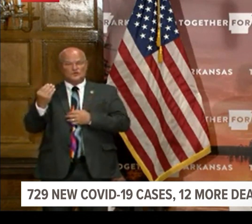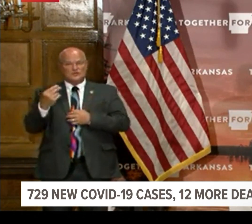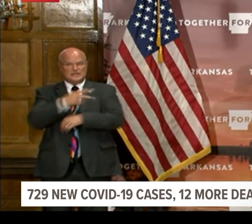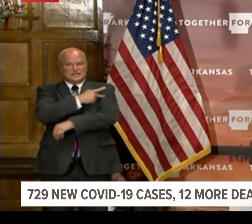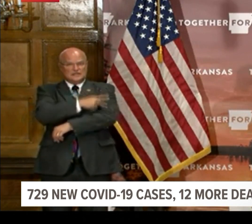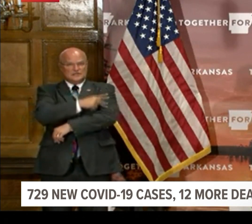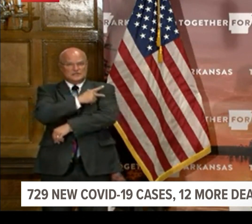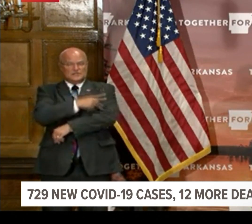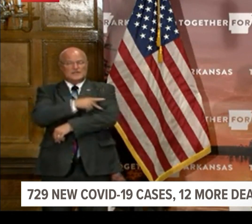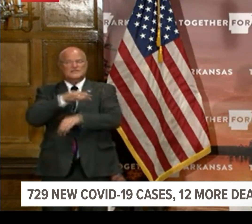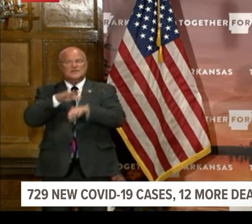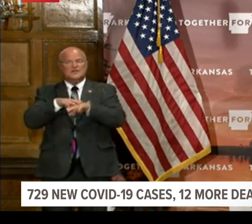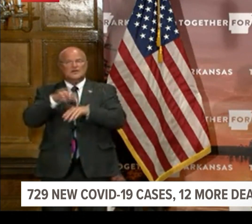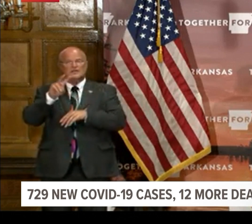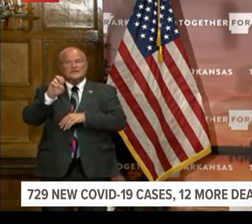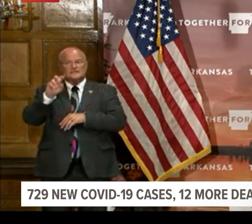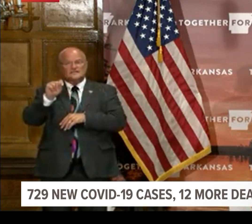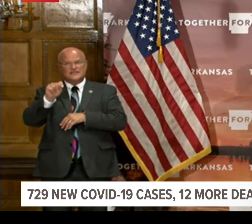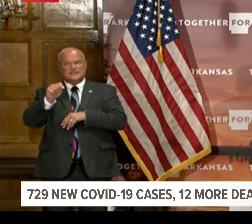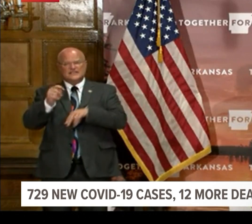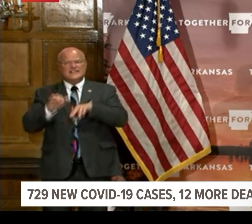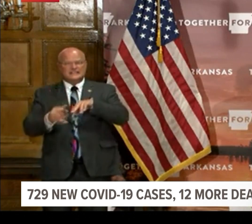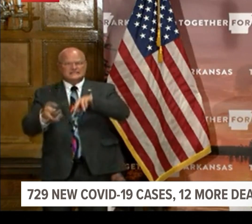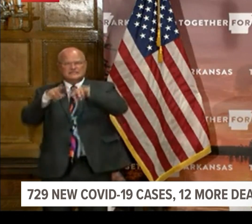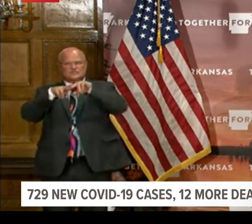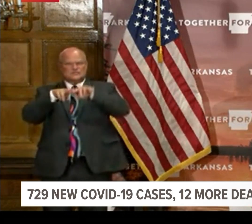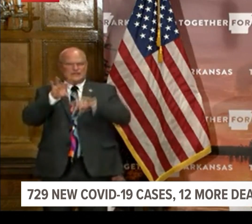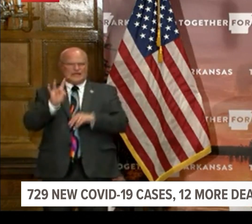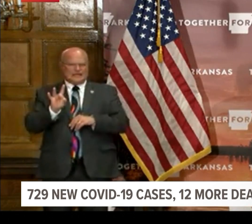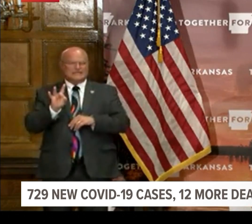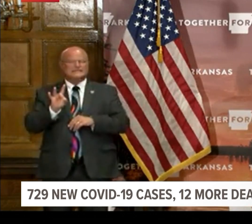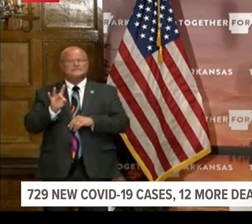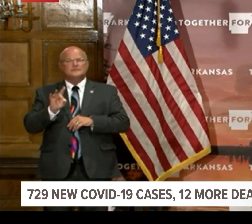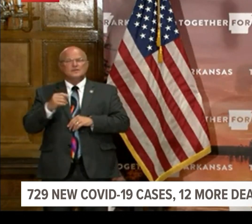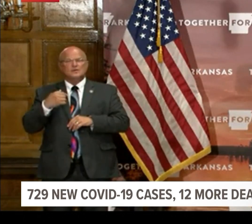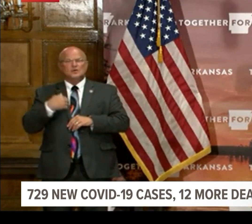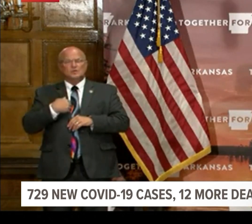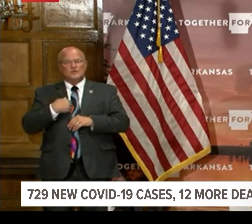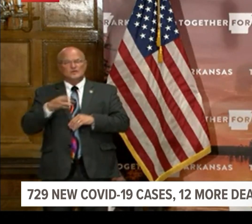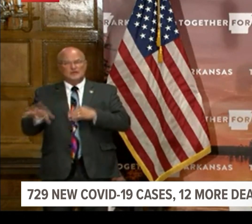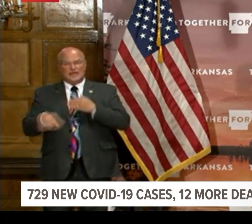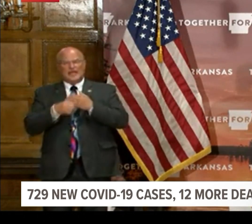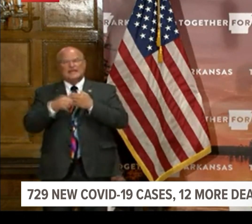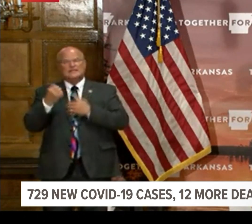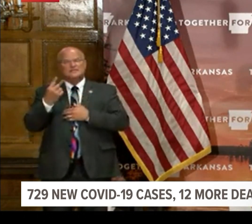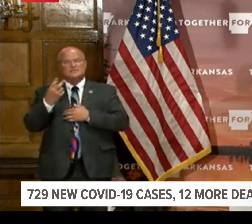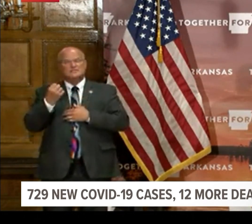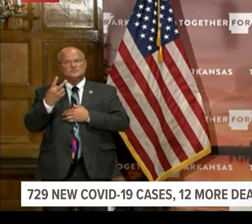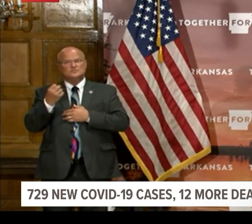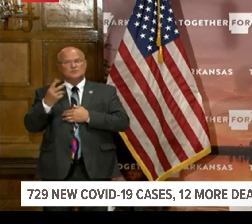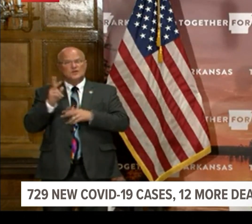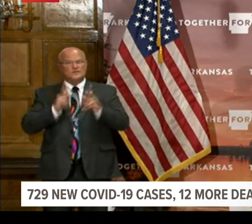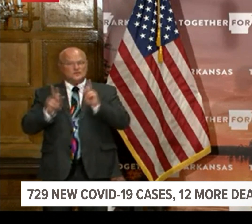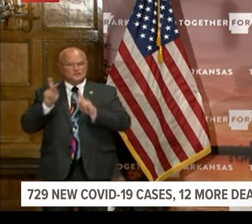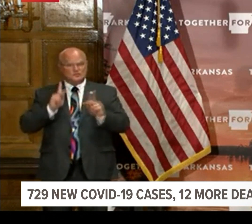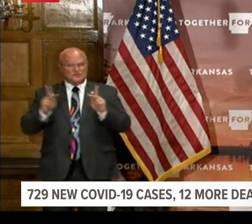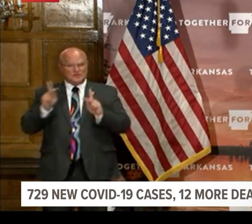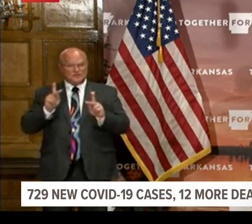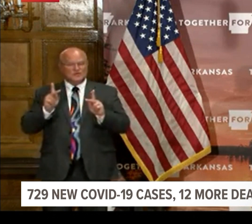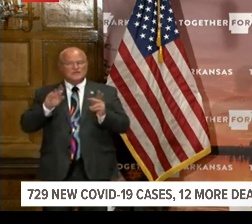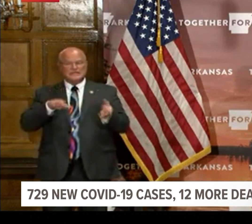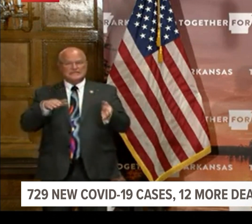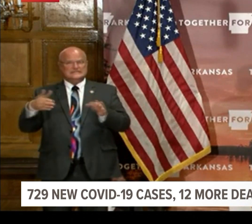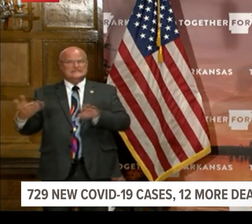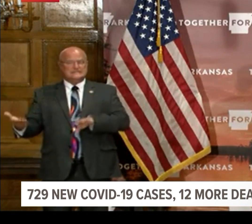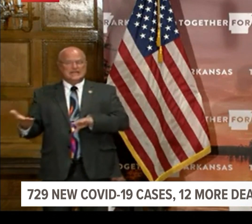on a ventilator, increased 8 from yesterday. We've added, unfortunately, 12 souls to the number of